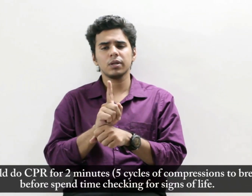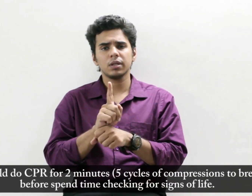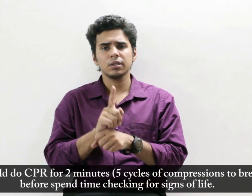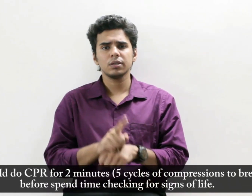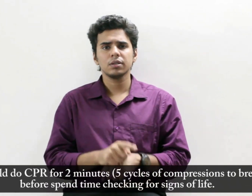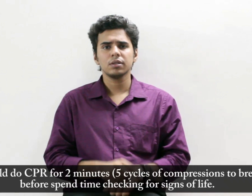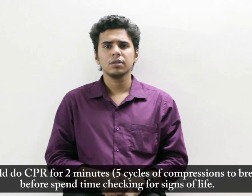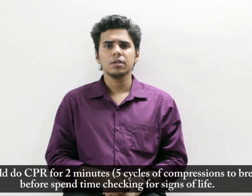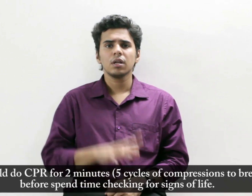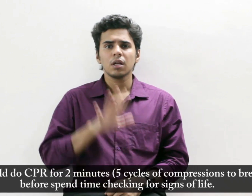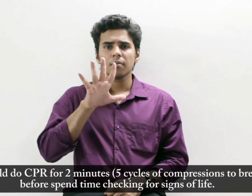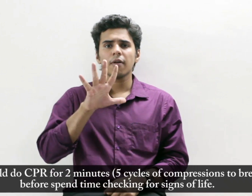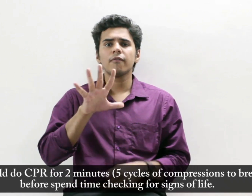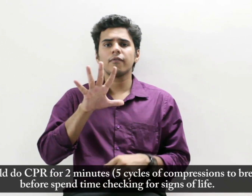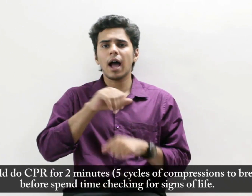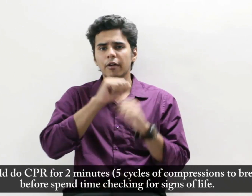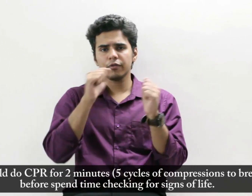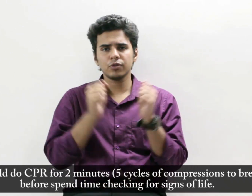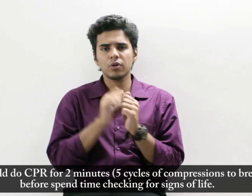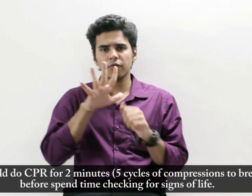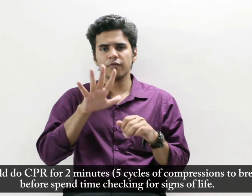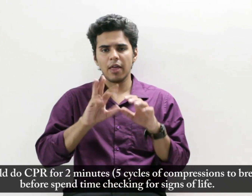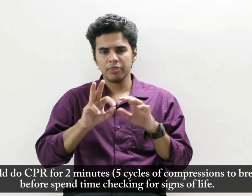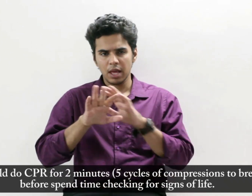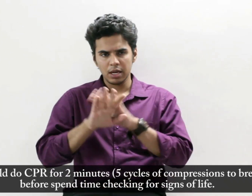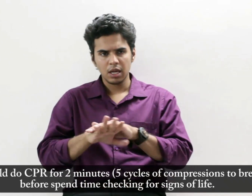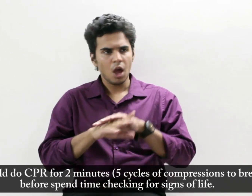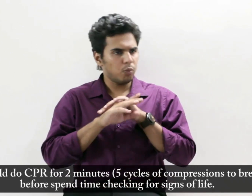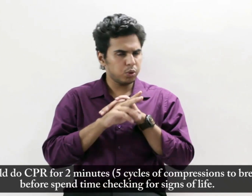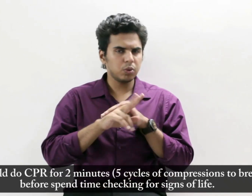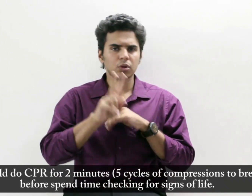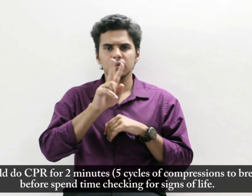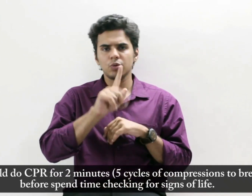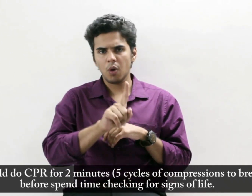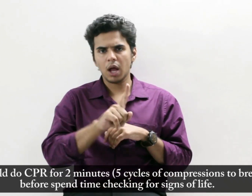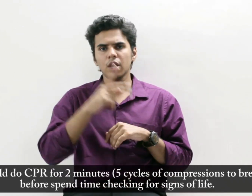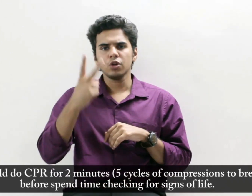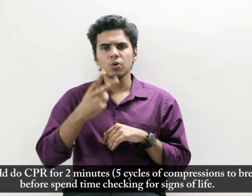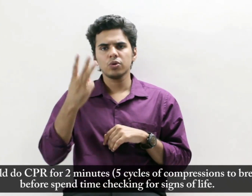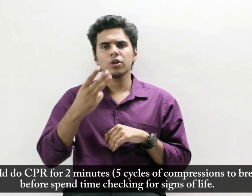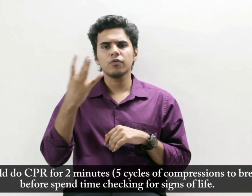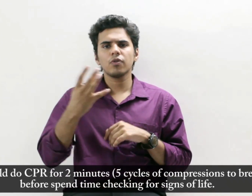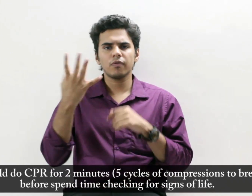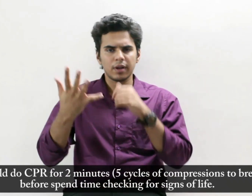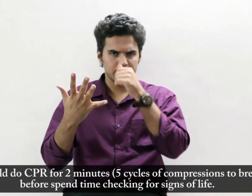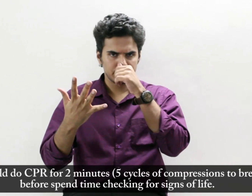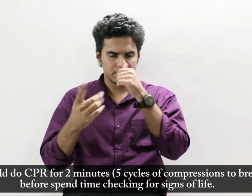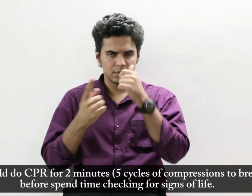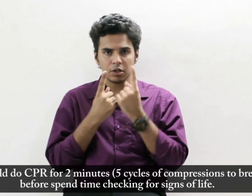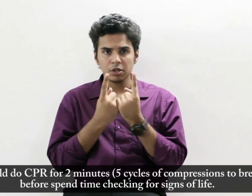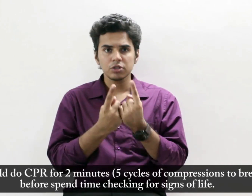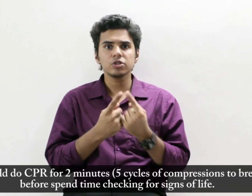do CPR for 2 minutes, 5 cycles of compressions to breaths, before spend time checking for signs of